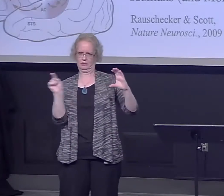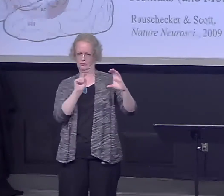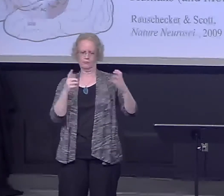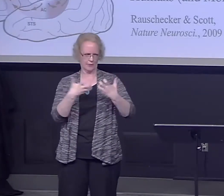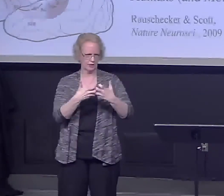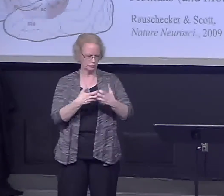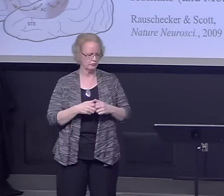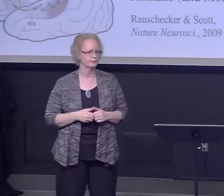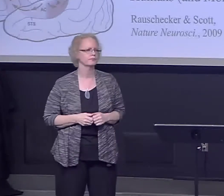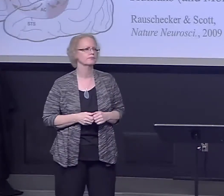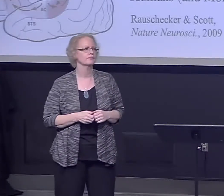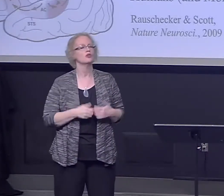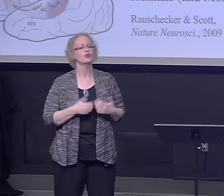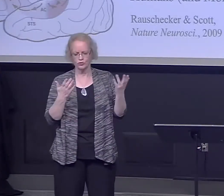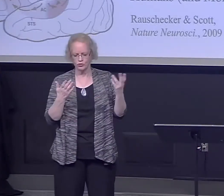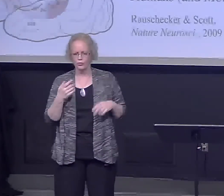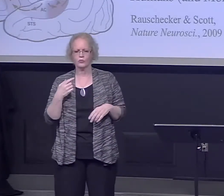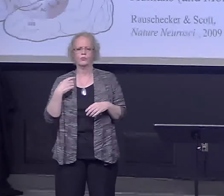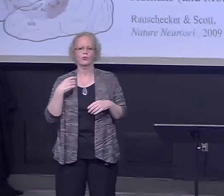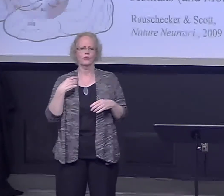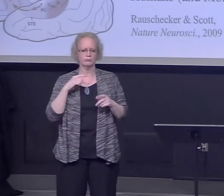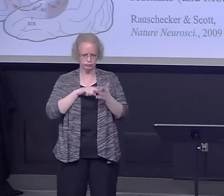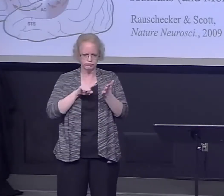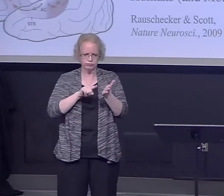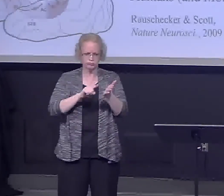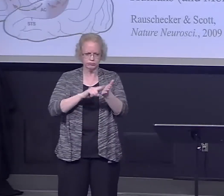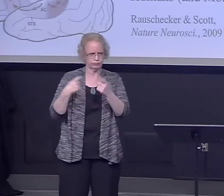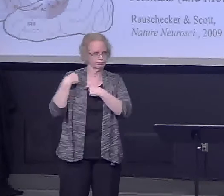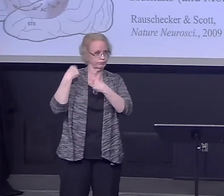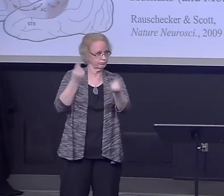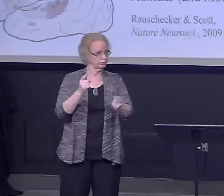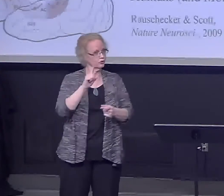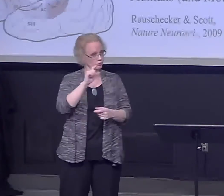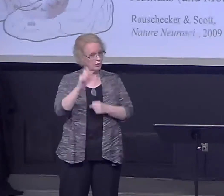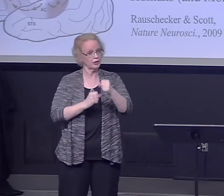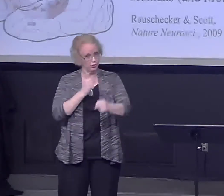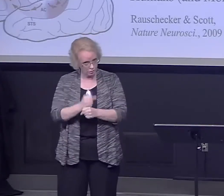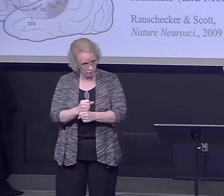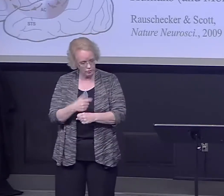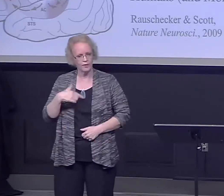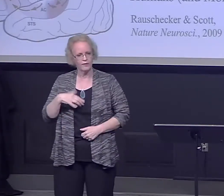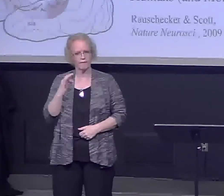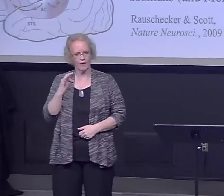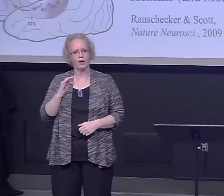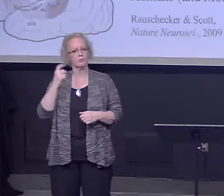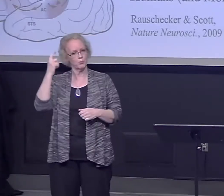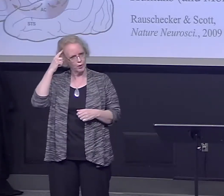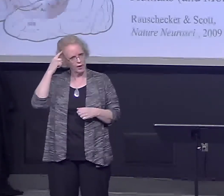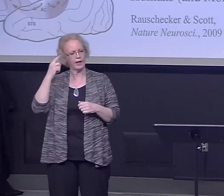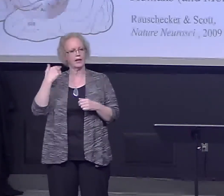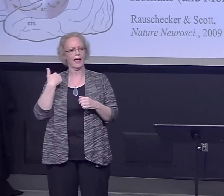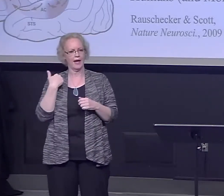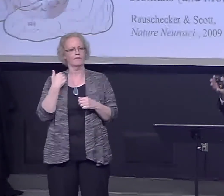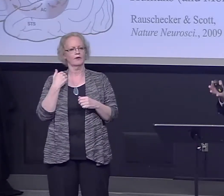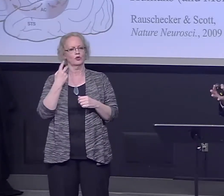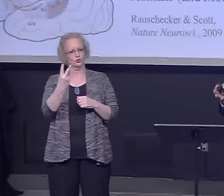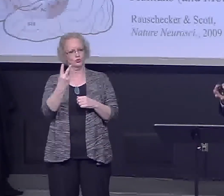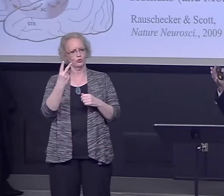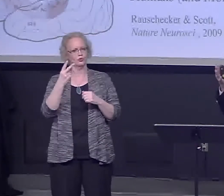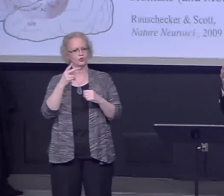discoveries that we've made over the last 20 years or so is that there is a dual stream pathway system both